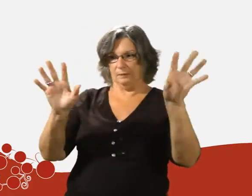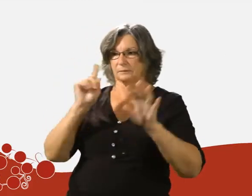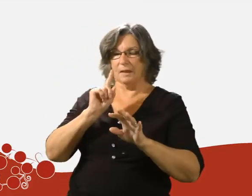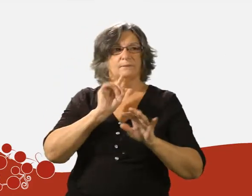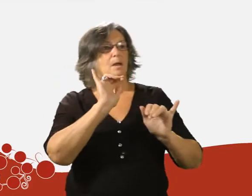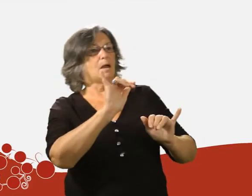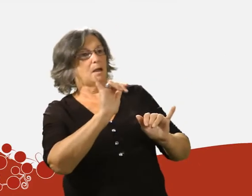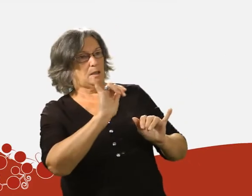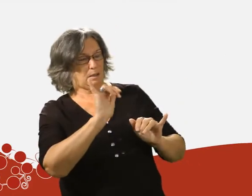clear.